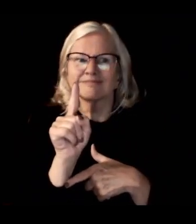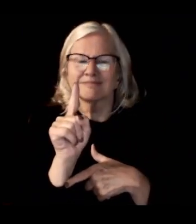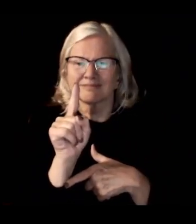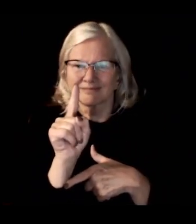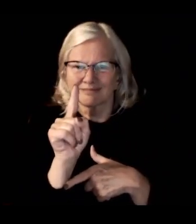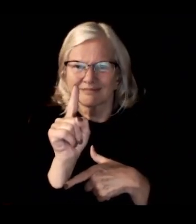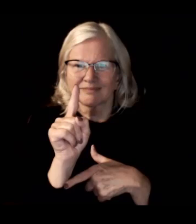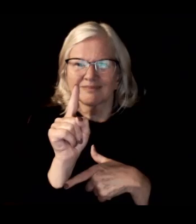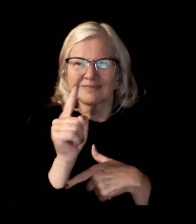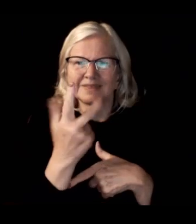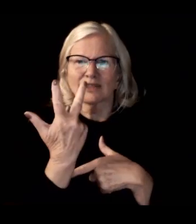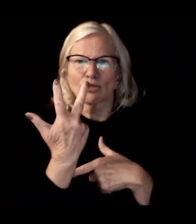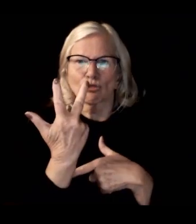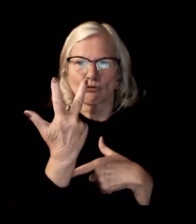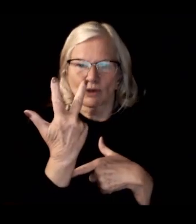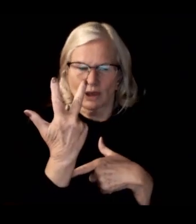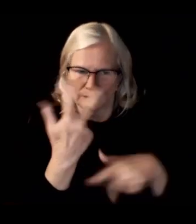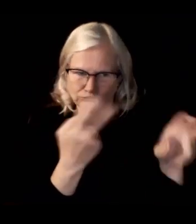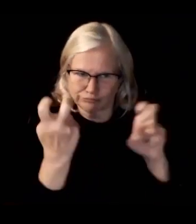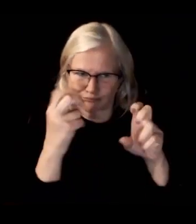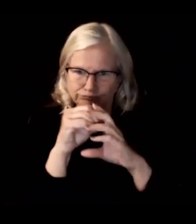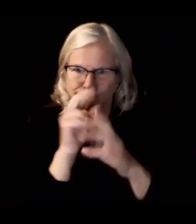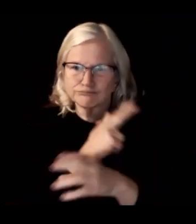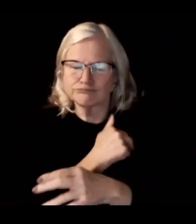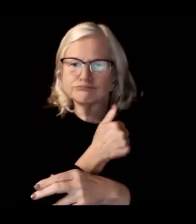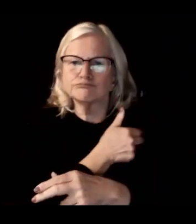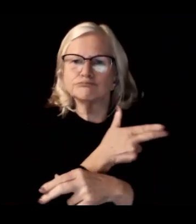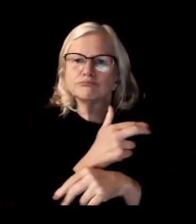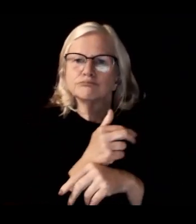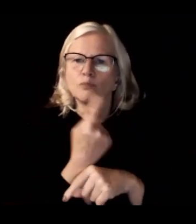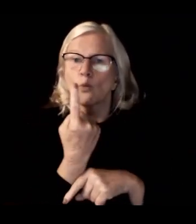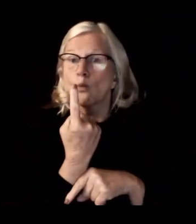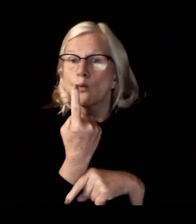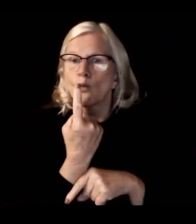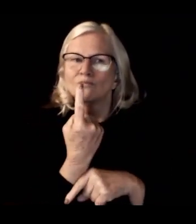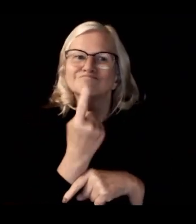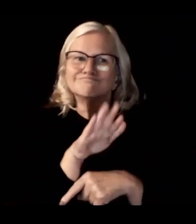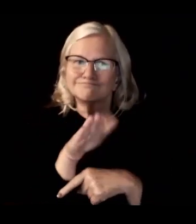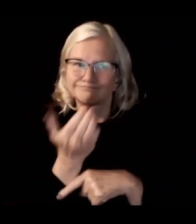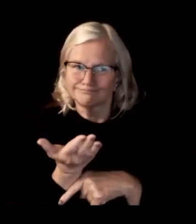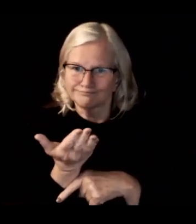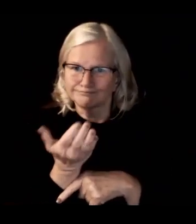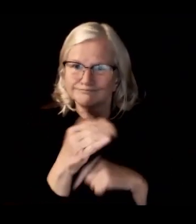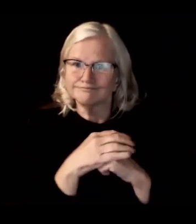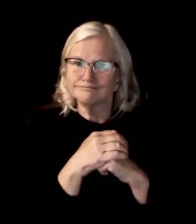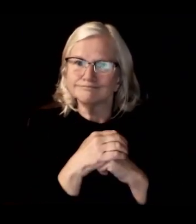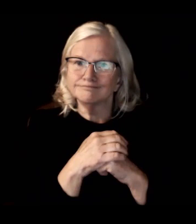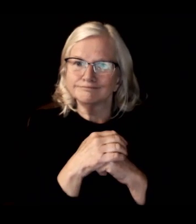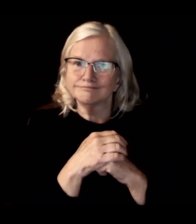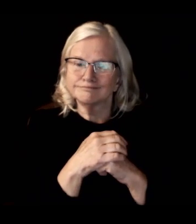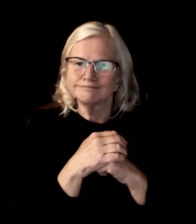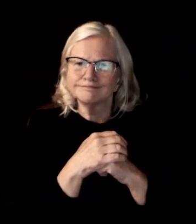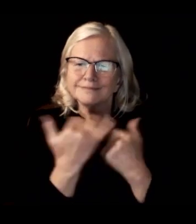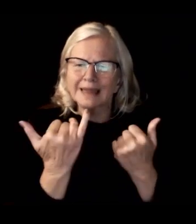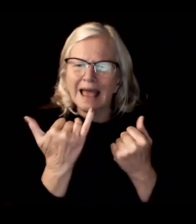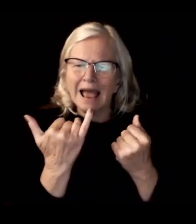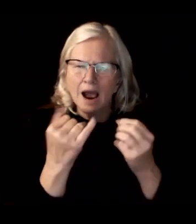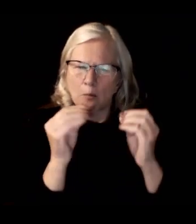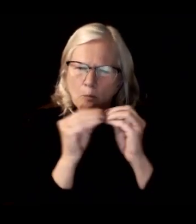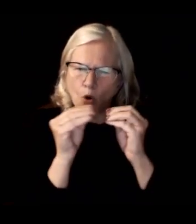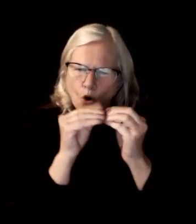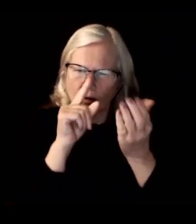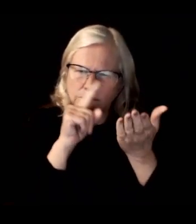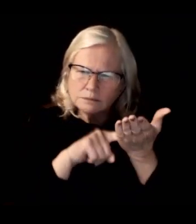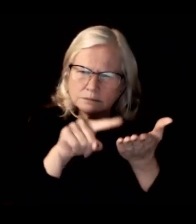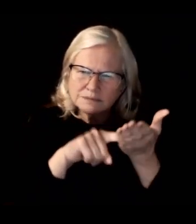hospitalizations, and 1 death. And we are looking at secondary and tertiary transmission. And just